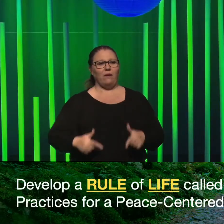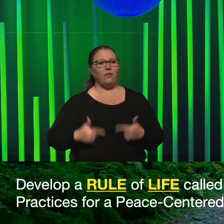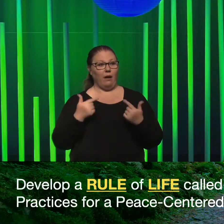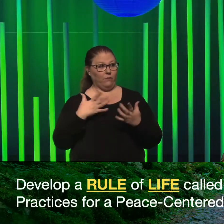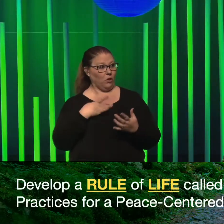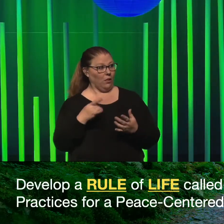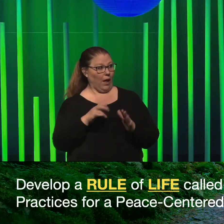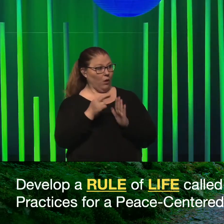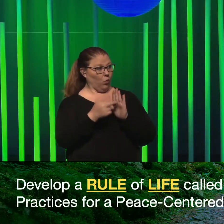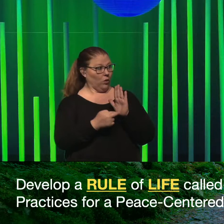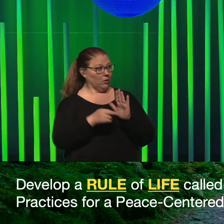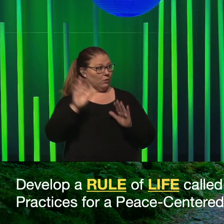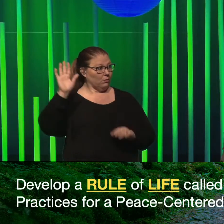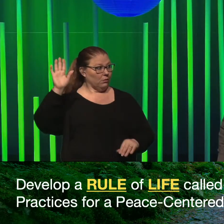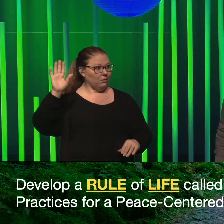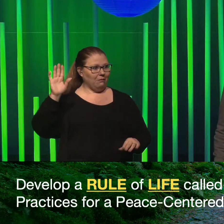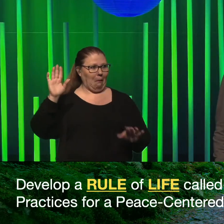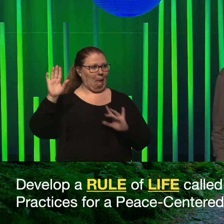rules?